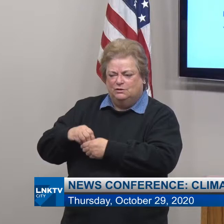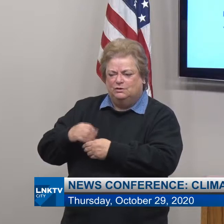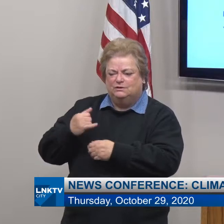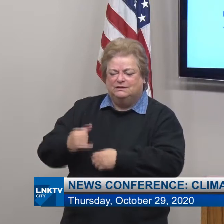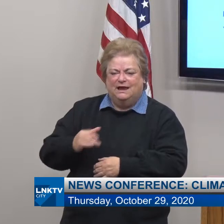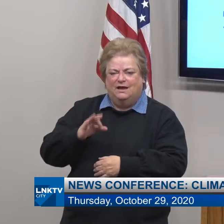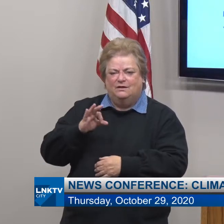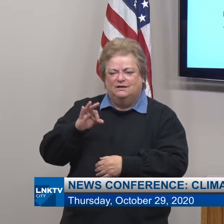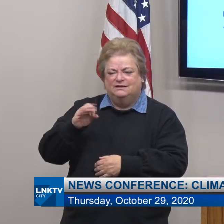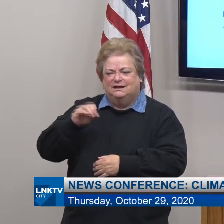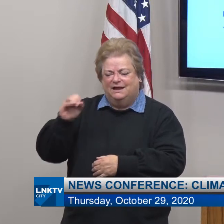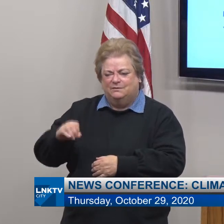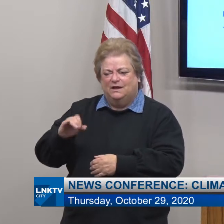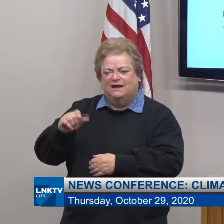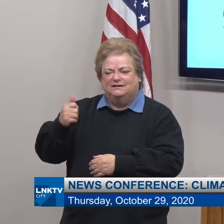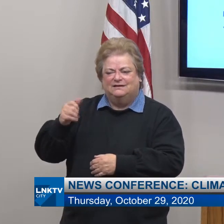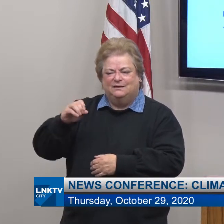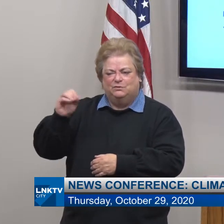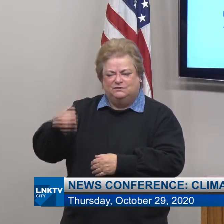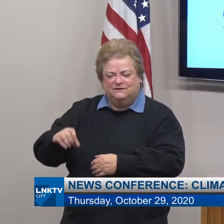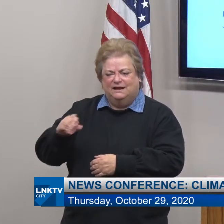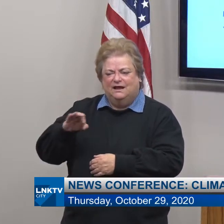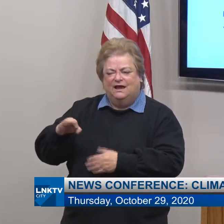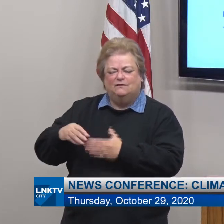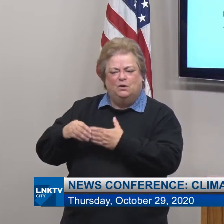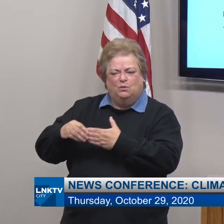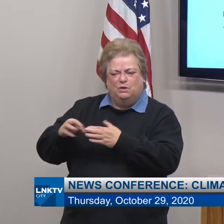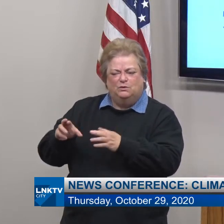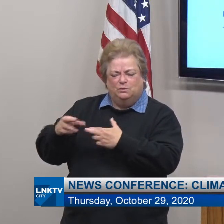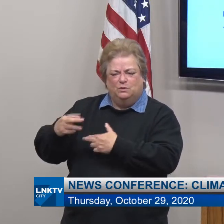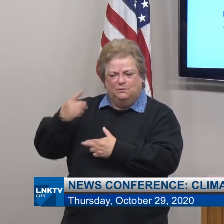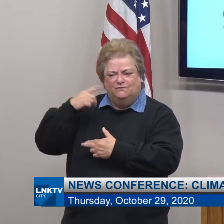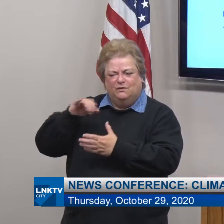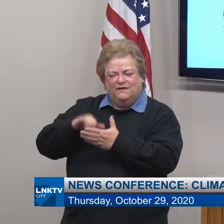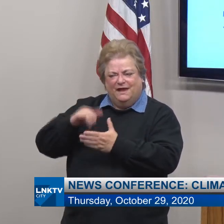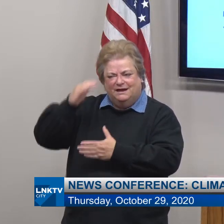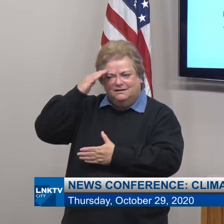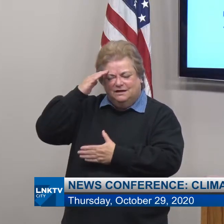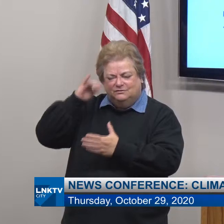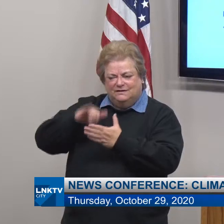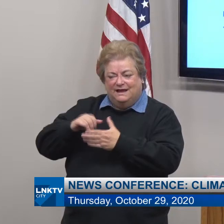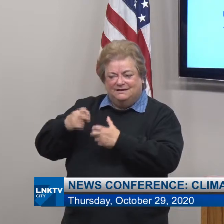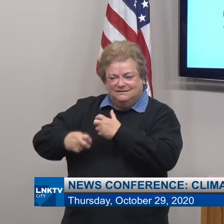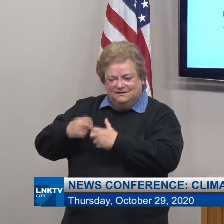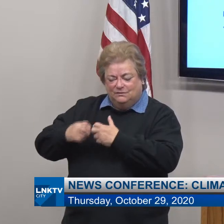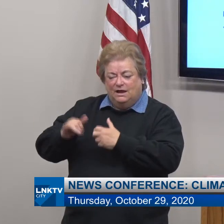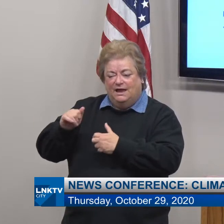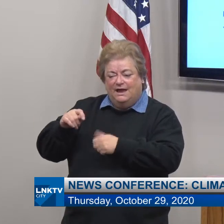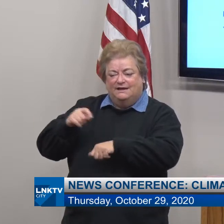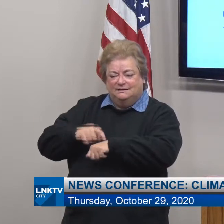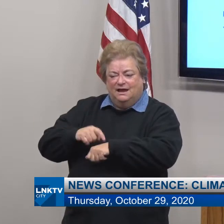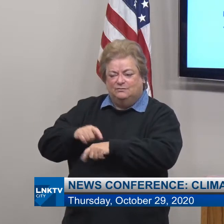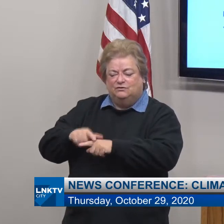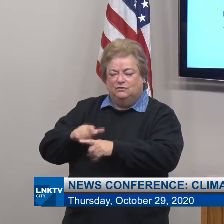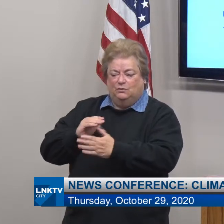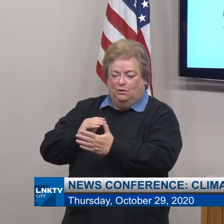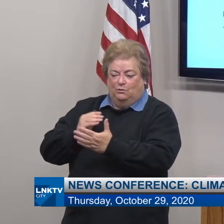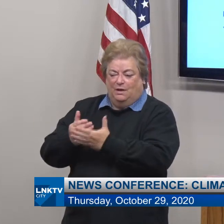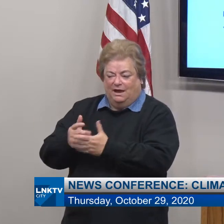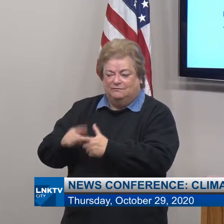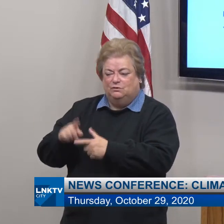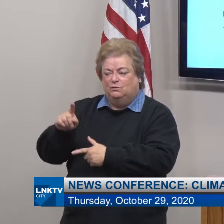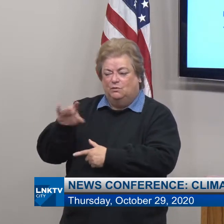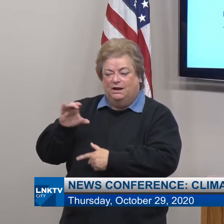90% waste diversion. There's a 10% piece of wiggle room, with the acknowledgement that it is difficult at times to get to